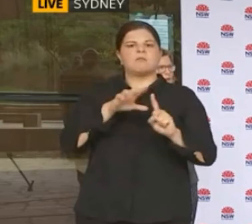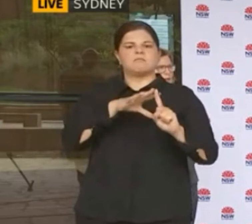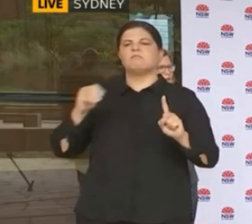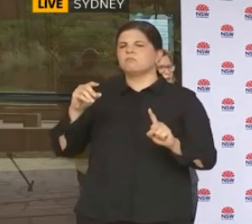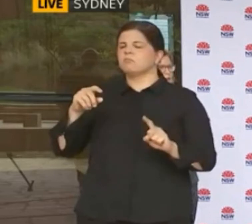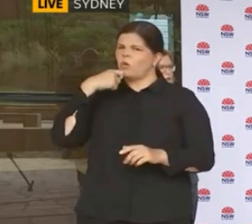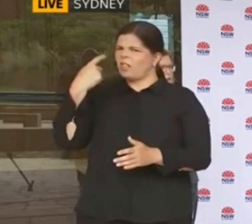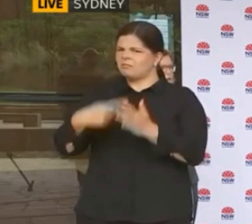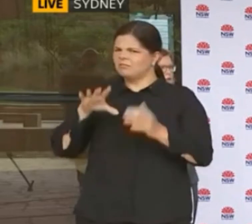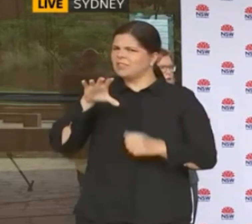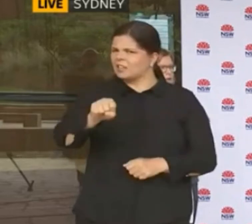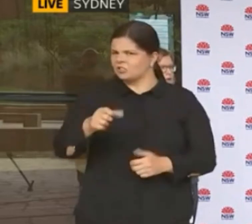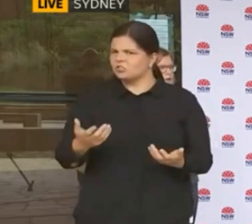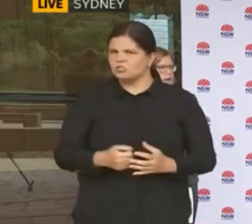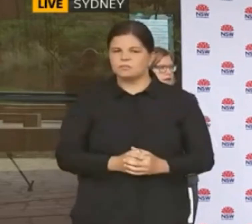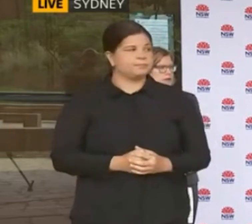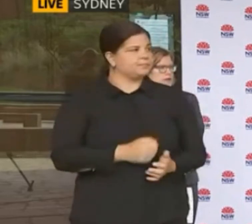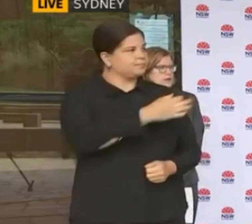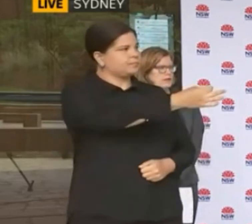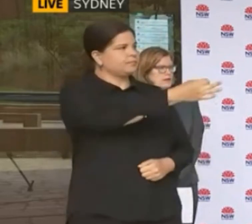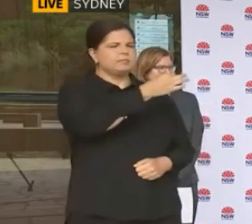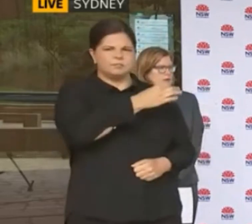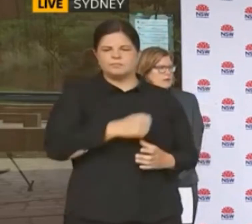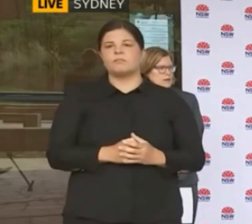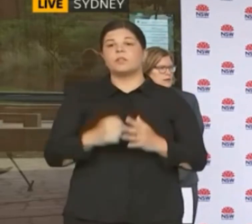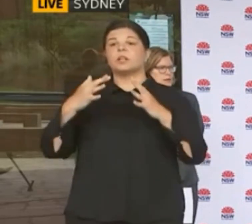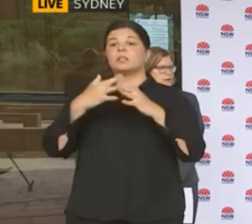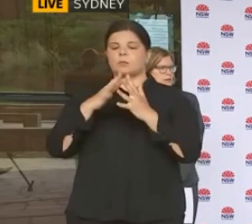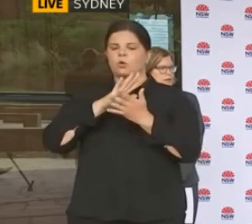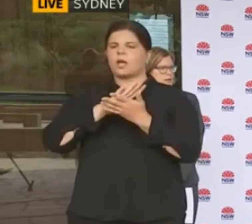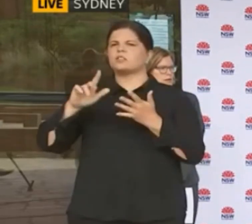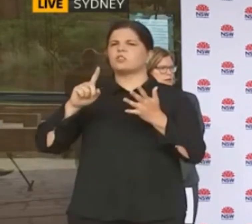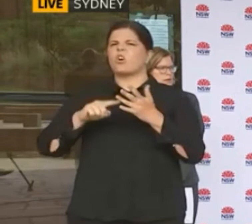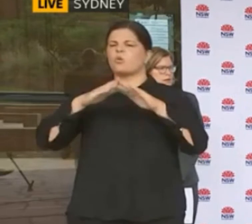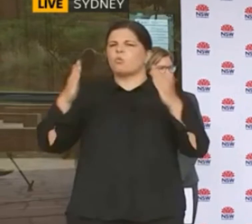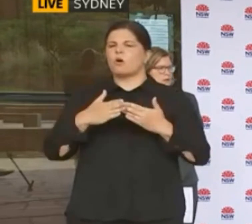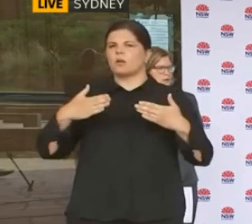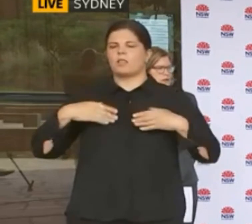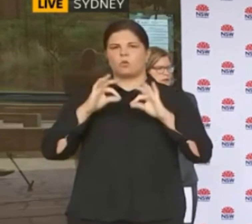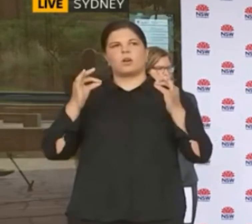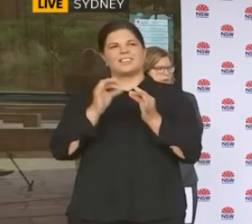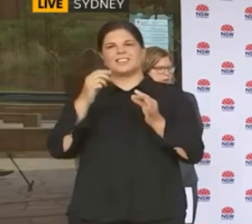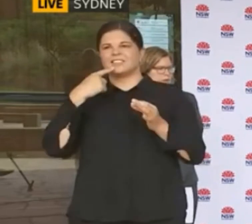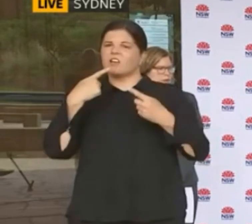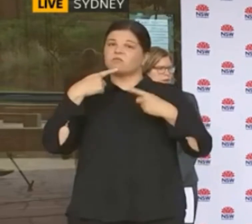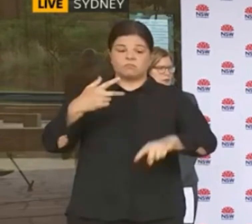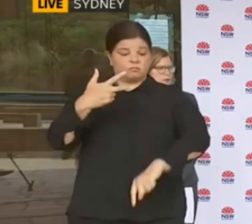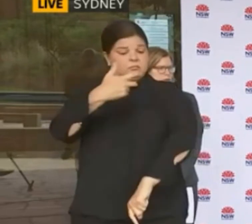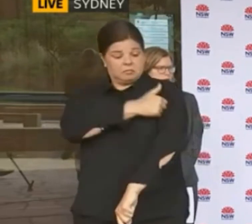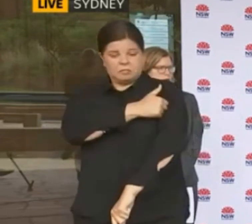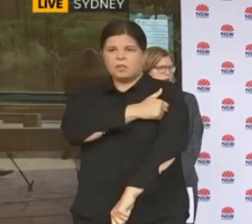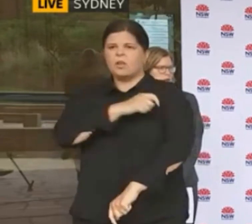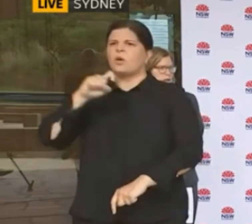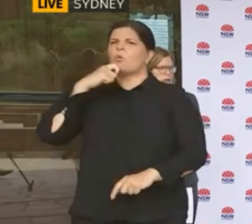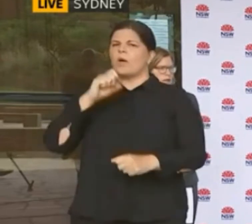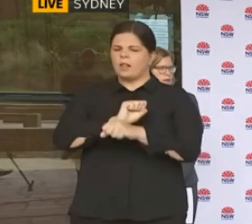Health Organisation just said overnight that the vaccines being rolled out now are unlikely to eradicate the virus, meaning that even vaccinated travellers could